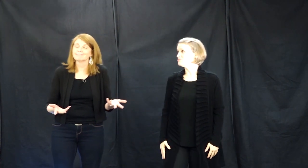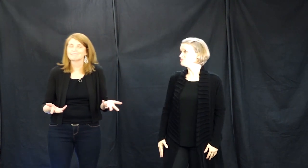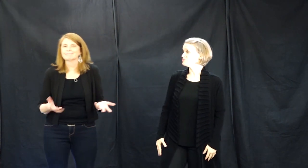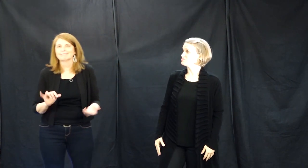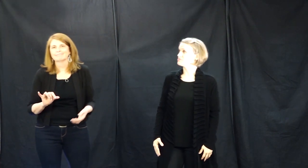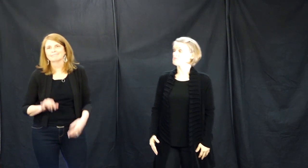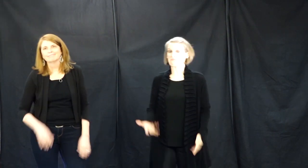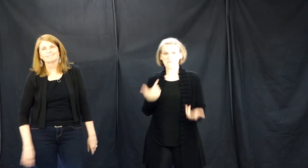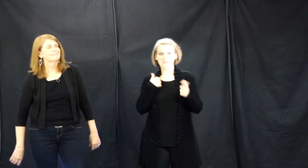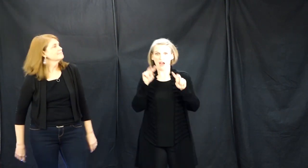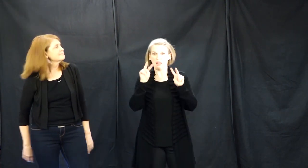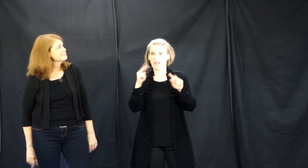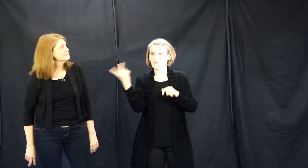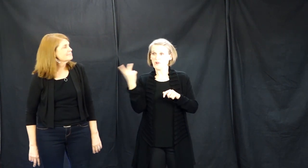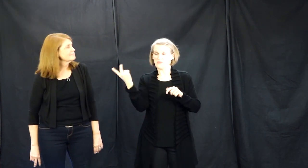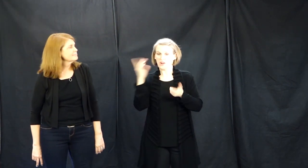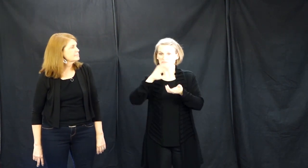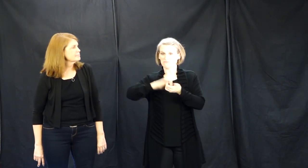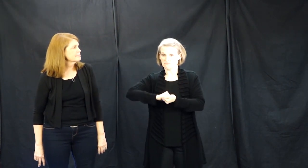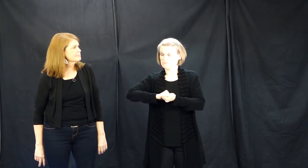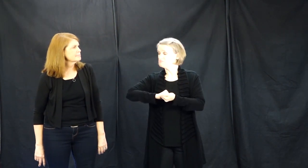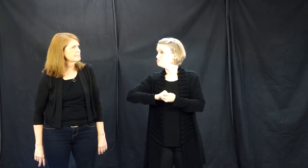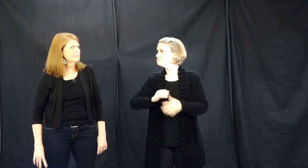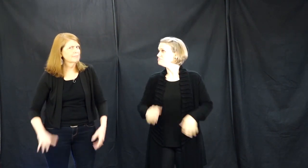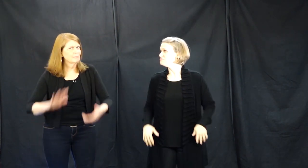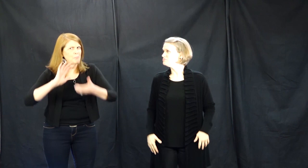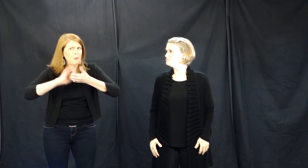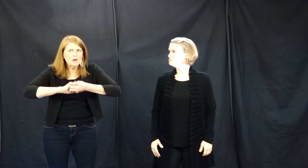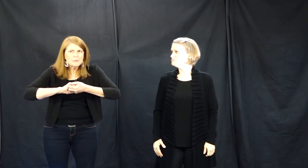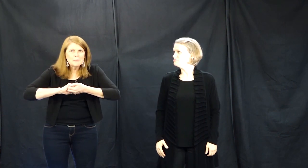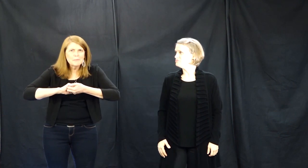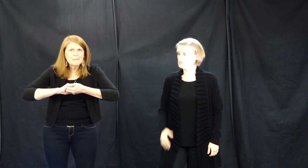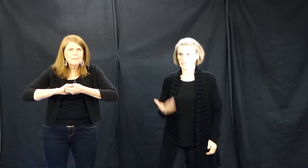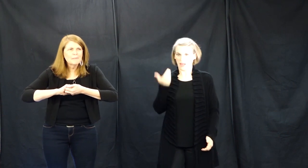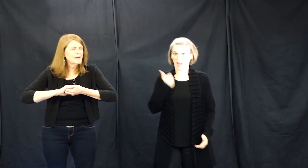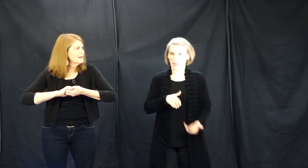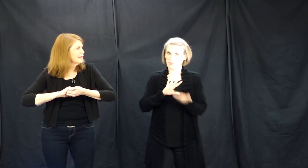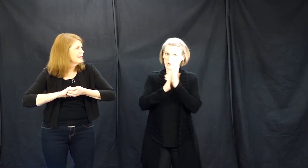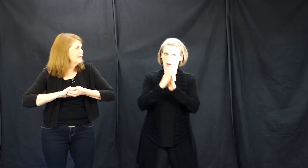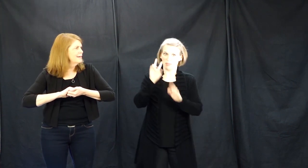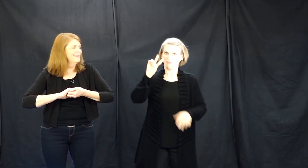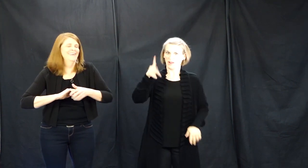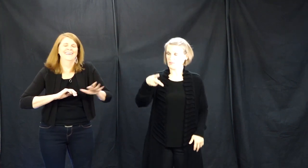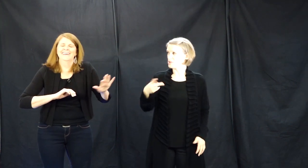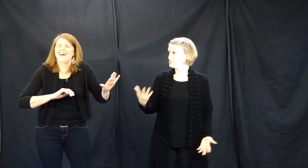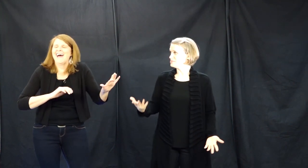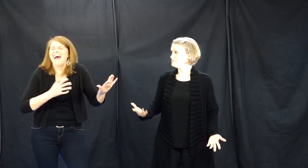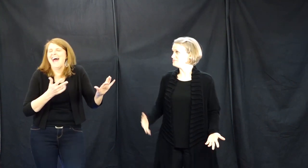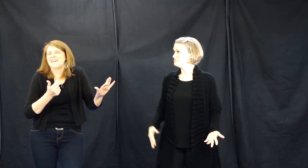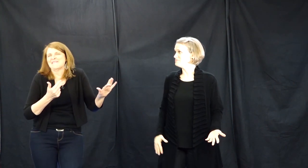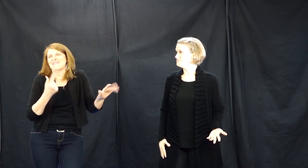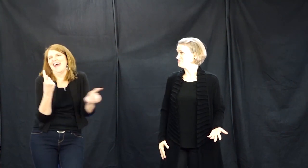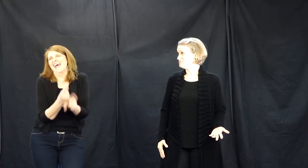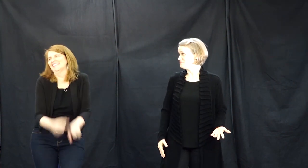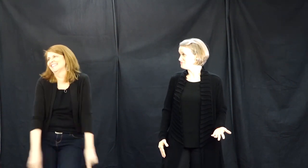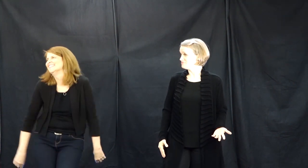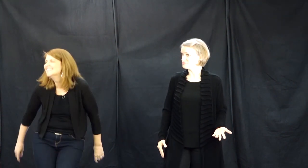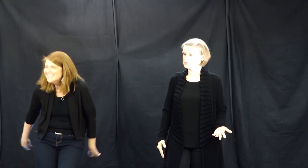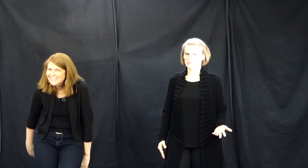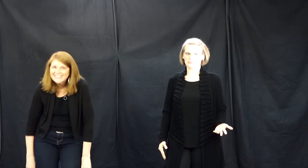I look forward to our partnership. Our partnership as your vice president. Yeah, right. You